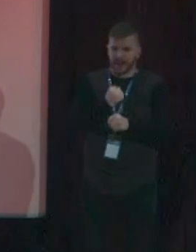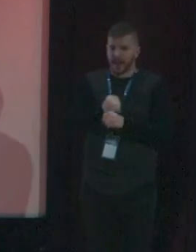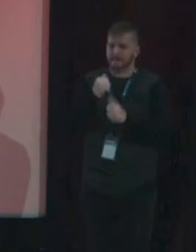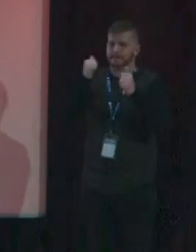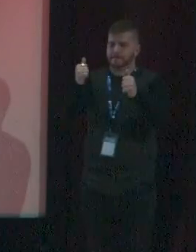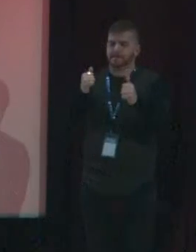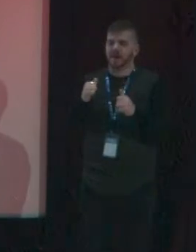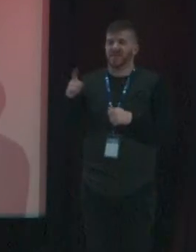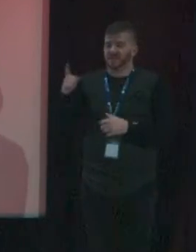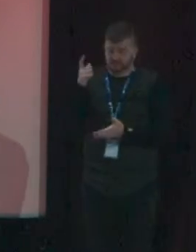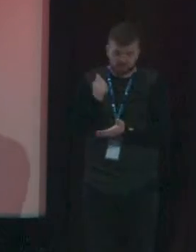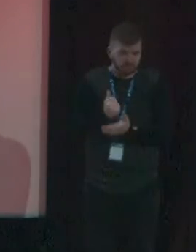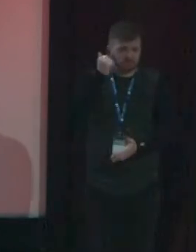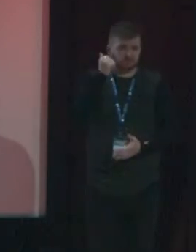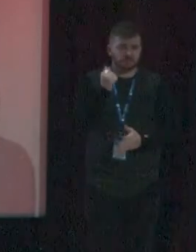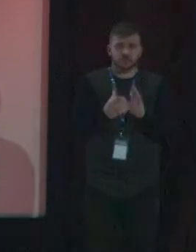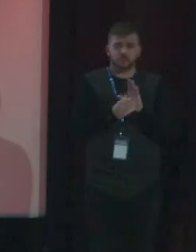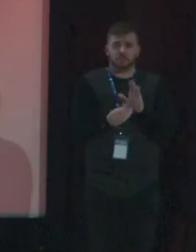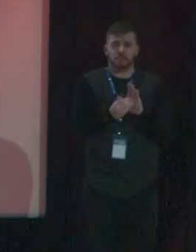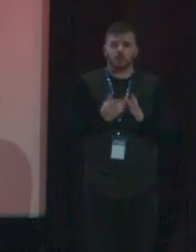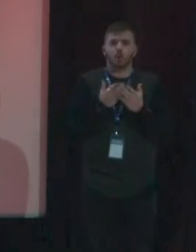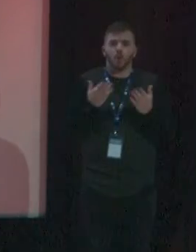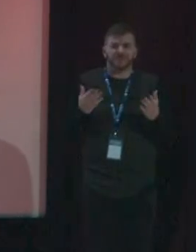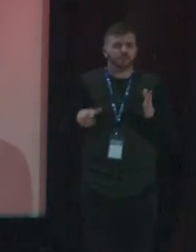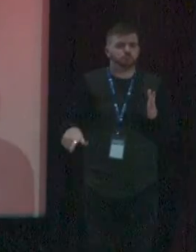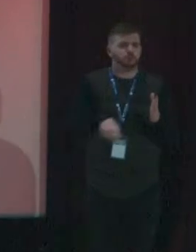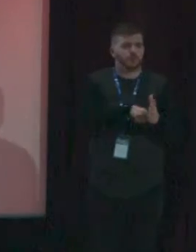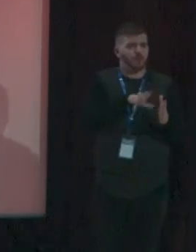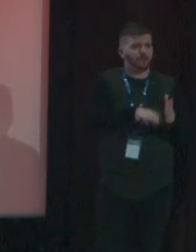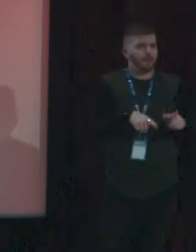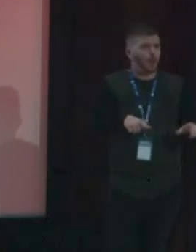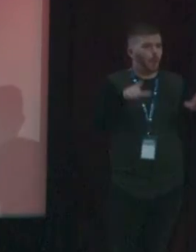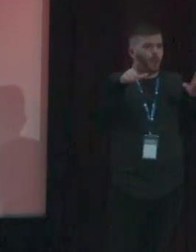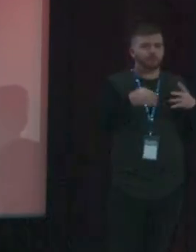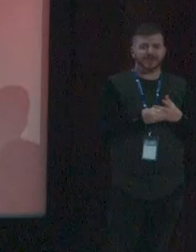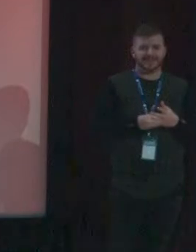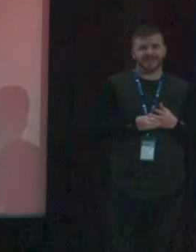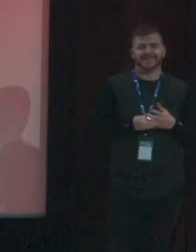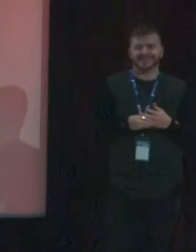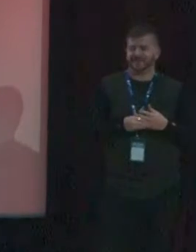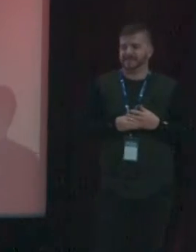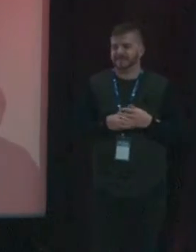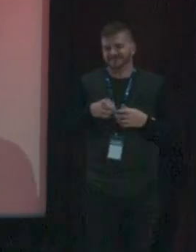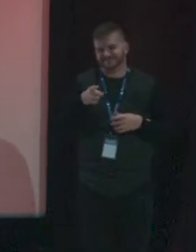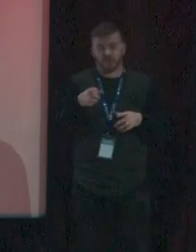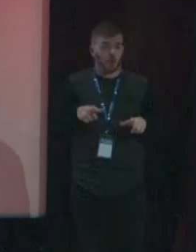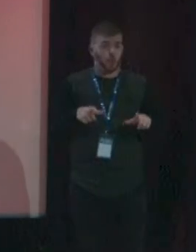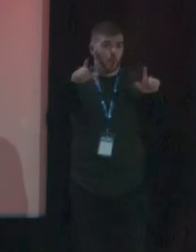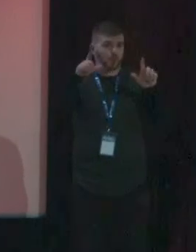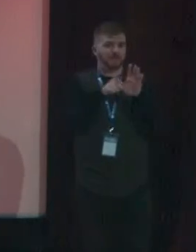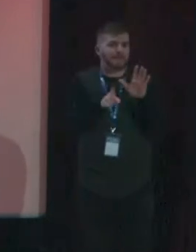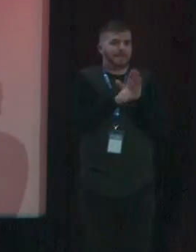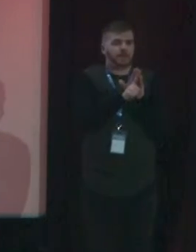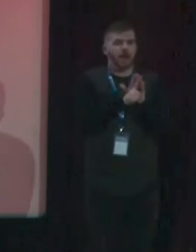is a fantastic piece of work, even though it is obviously ripped off from The Lord of the Rings, right? I mean, as if The Lords of Midnight wasn't